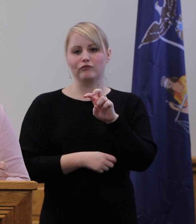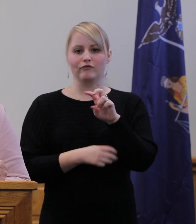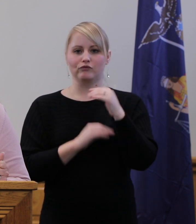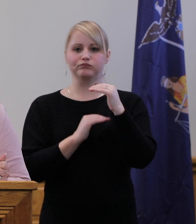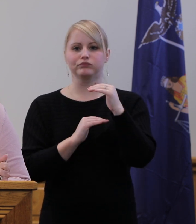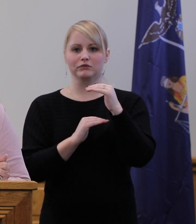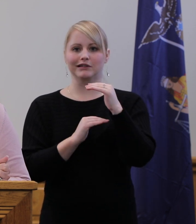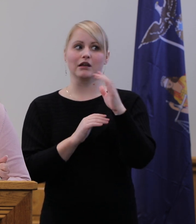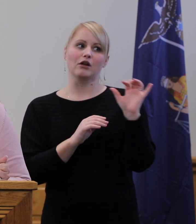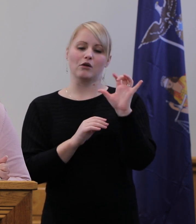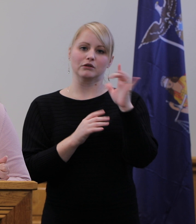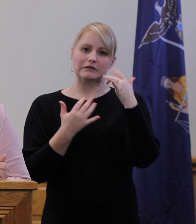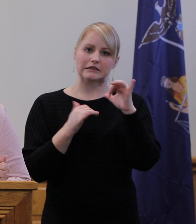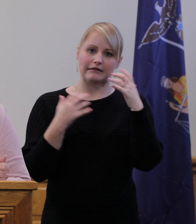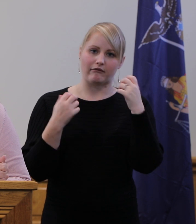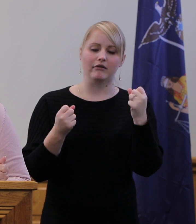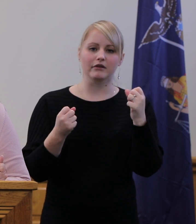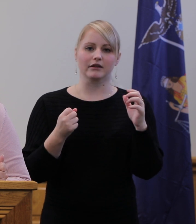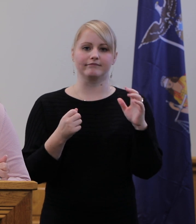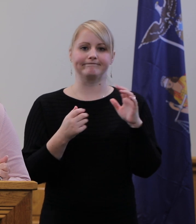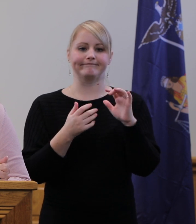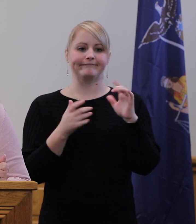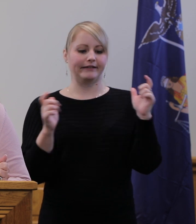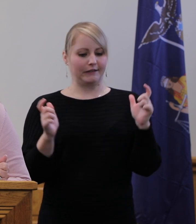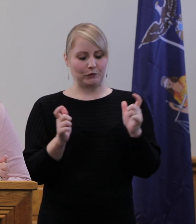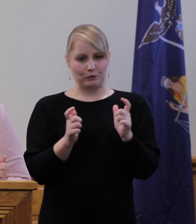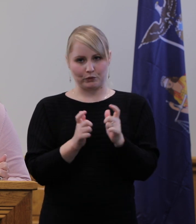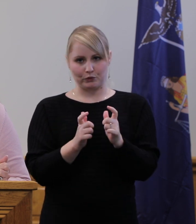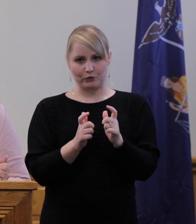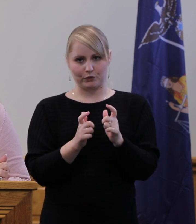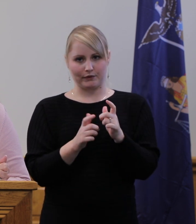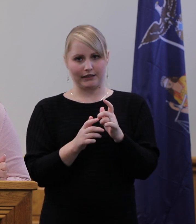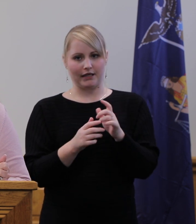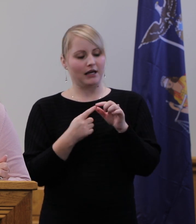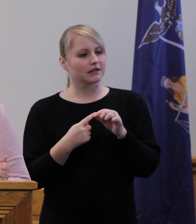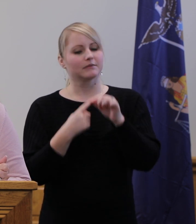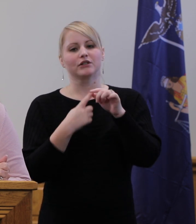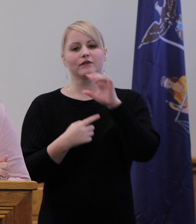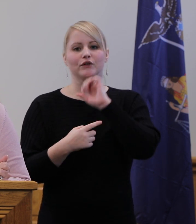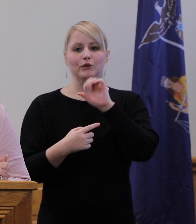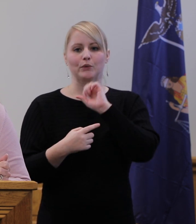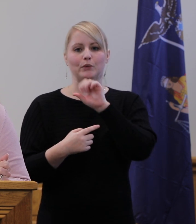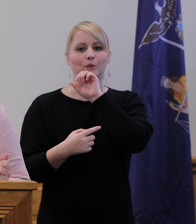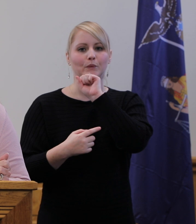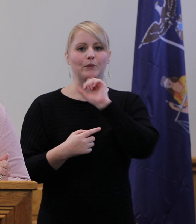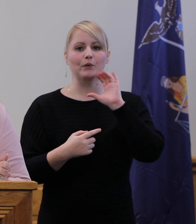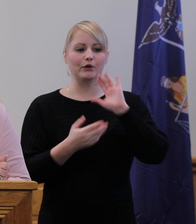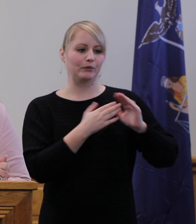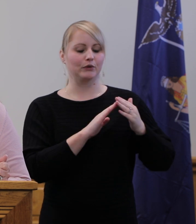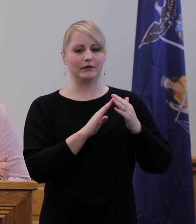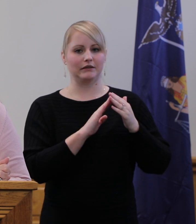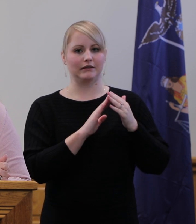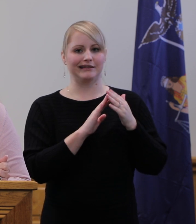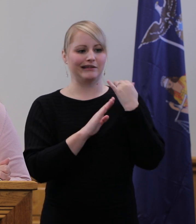desire to stay healthy, your circle will be smaller, especially for those elderly members of our community that will spend the holidays